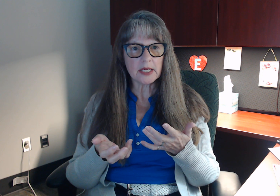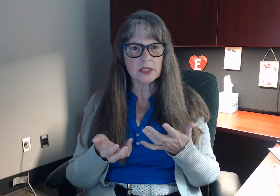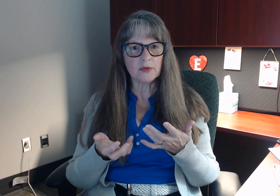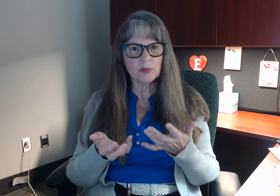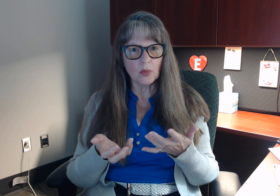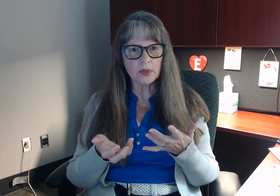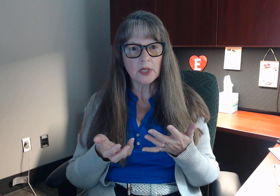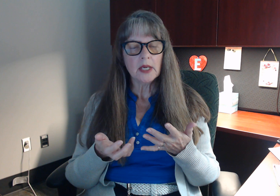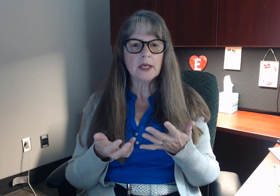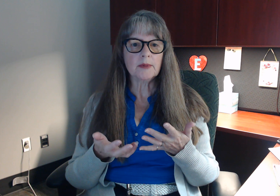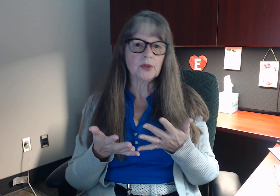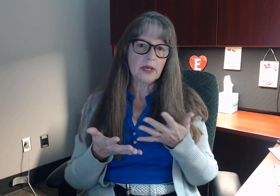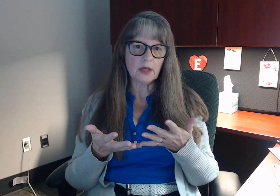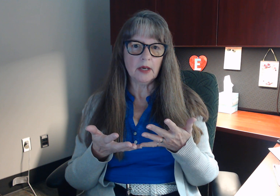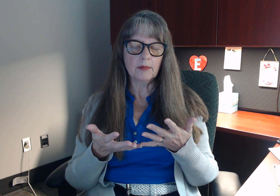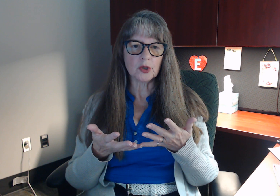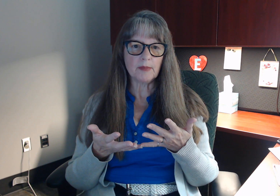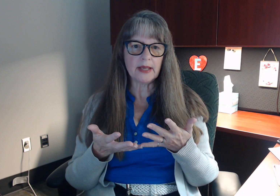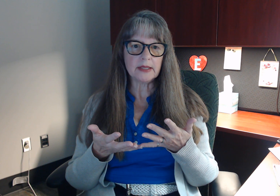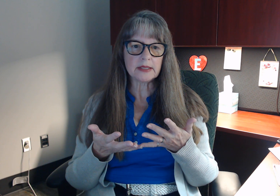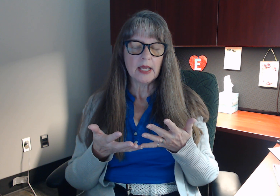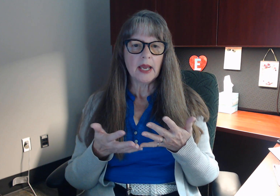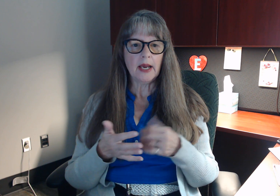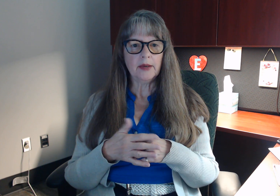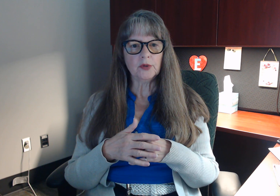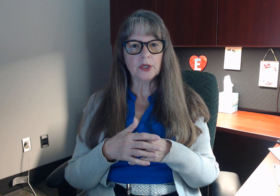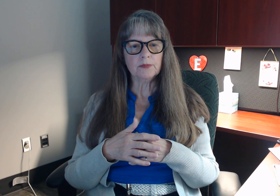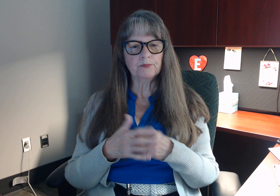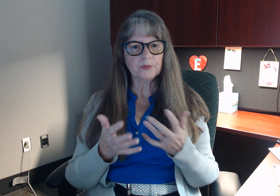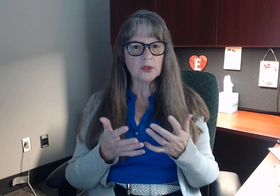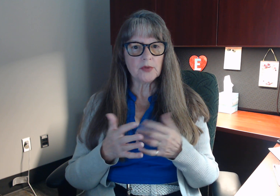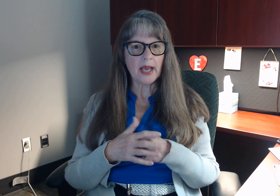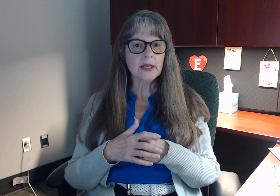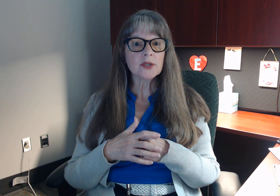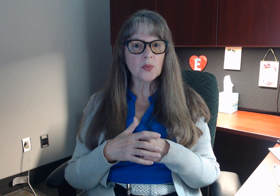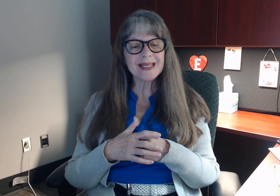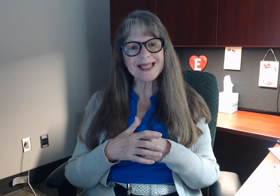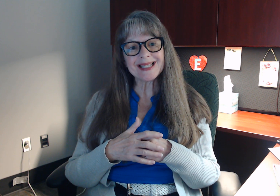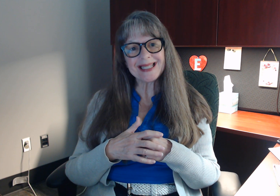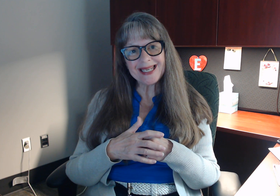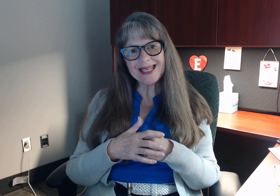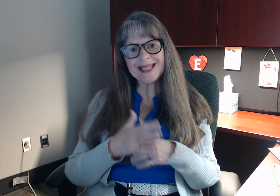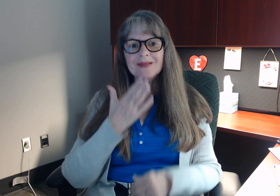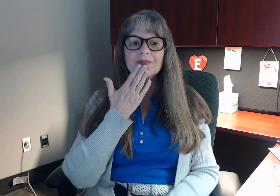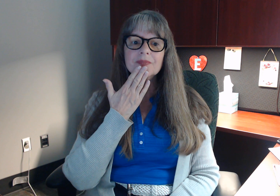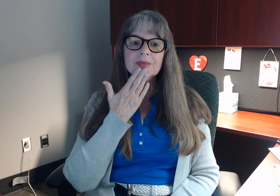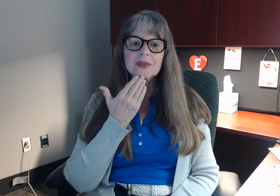of a sport, especially like March Madness. You can do that. Sweet 16. The